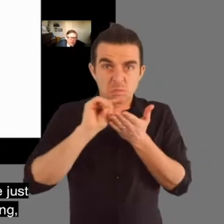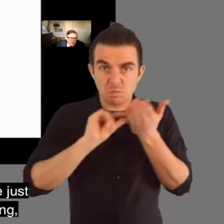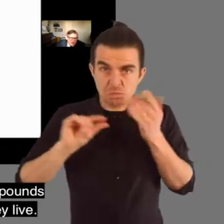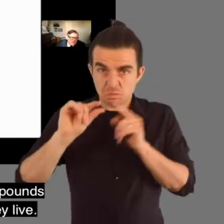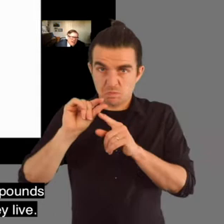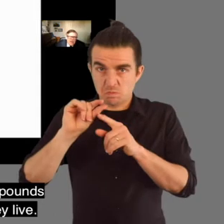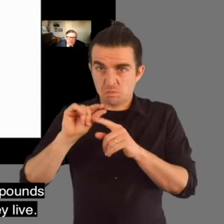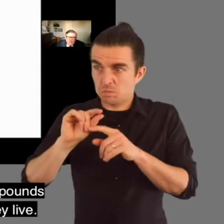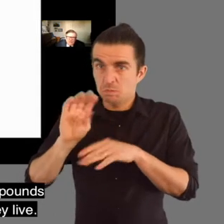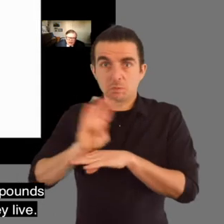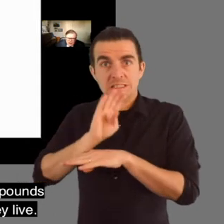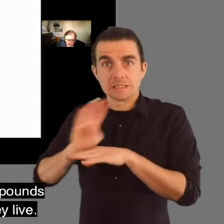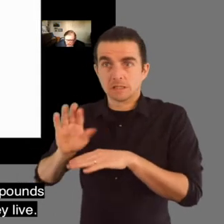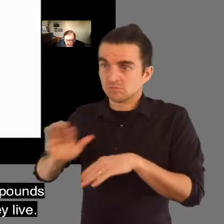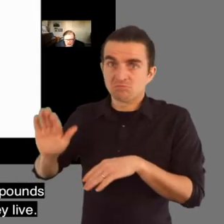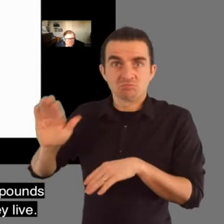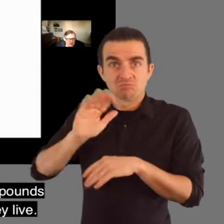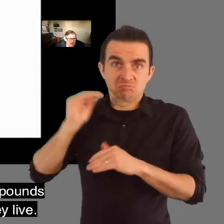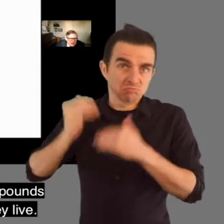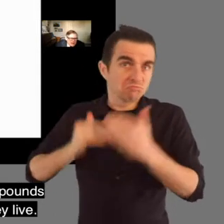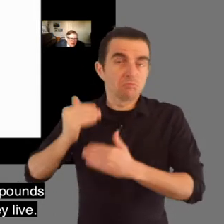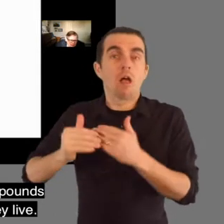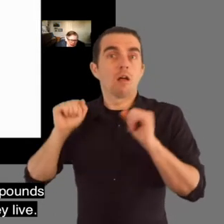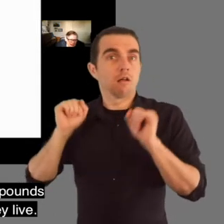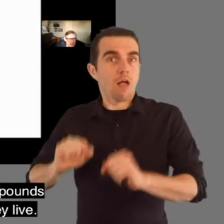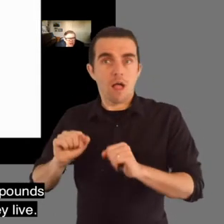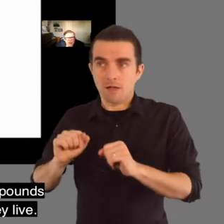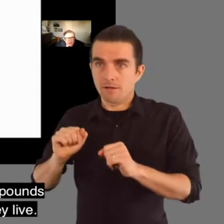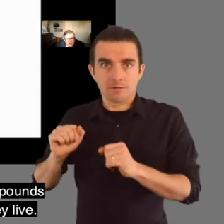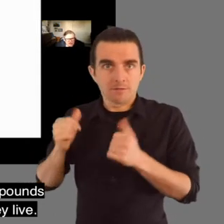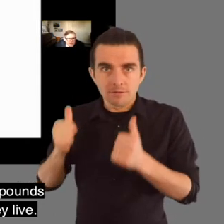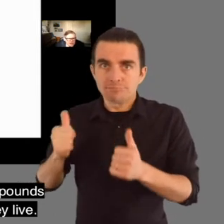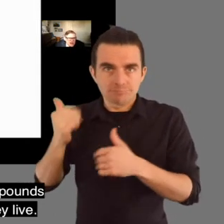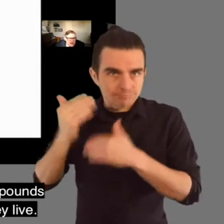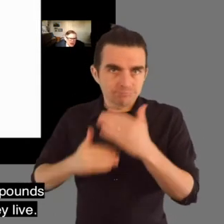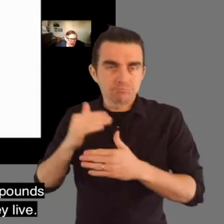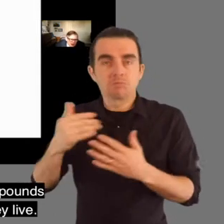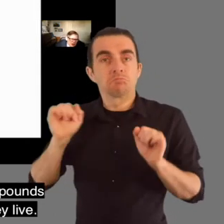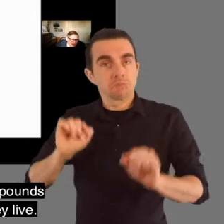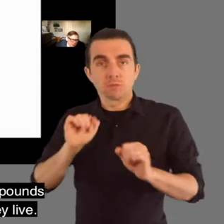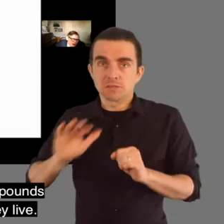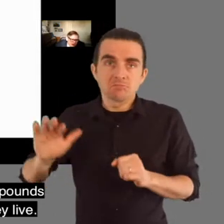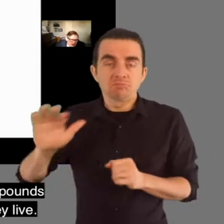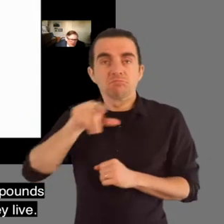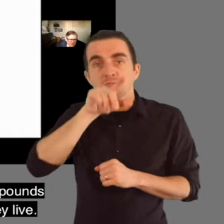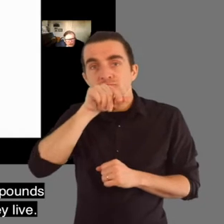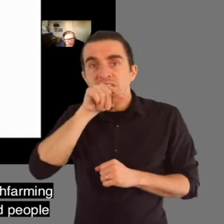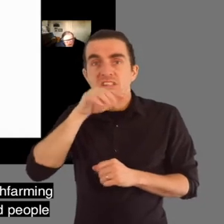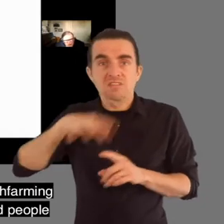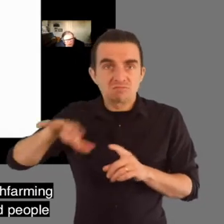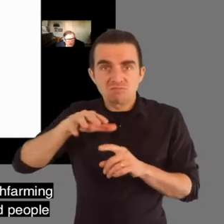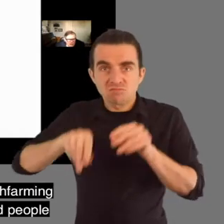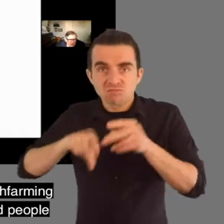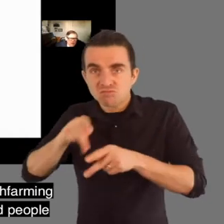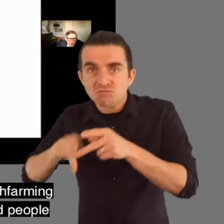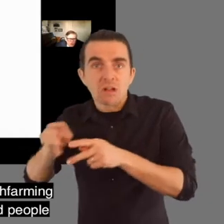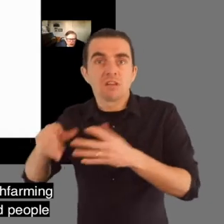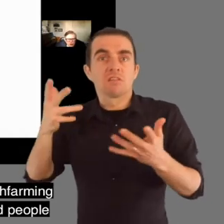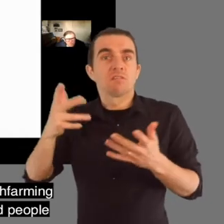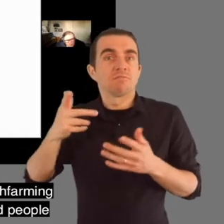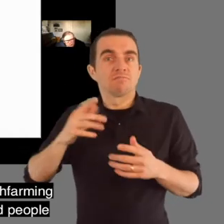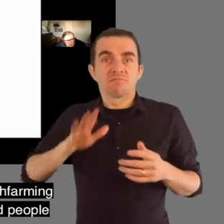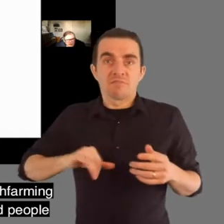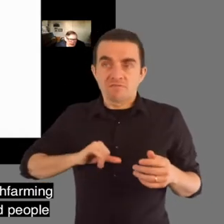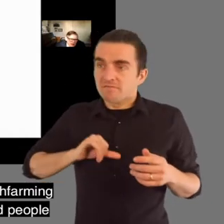getting funding, even if it's only a few £1,000s to set up a business where they live, chicken farming